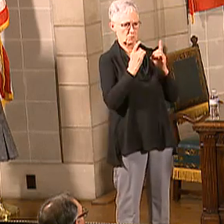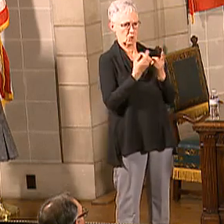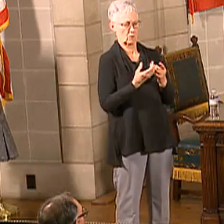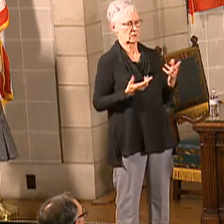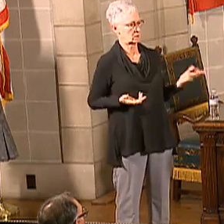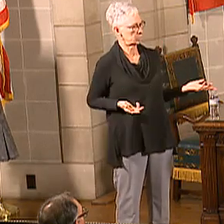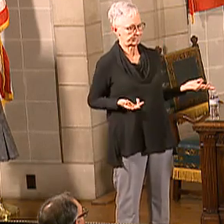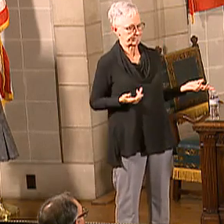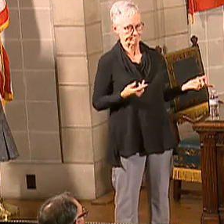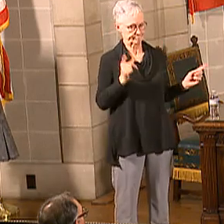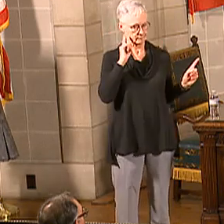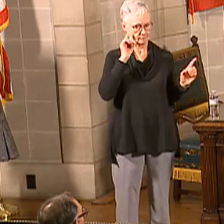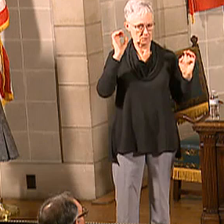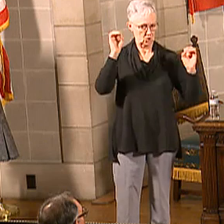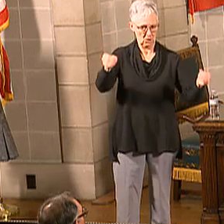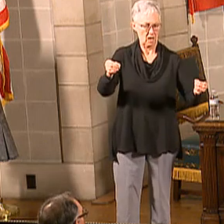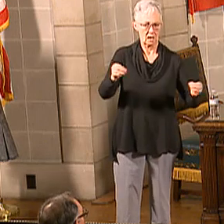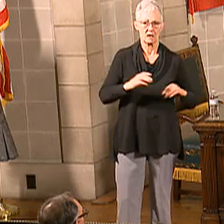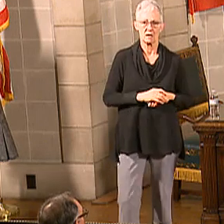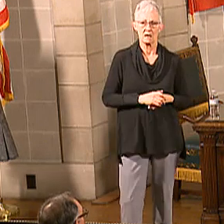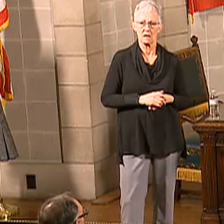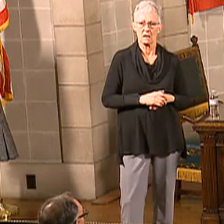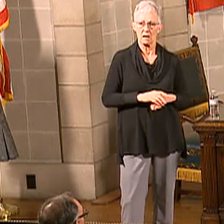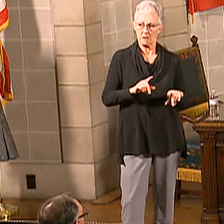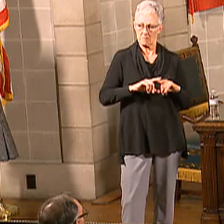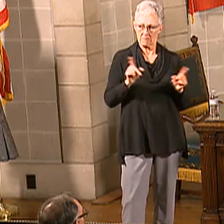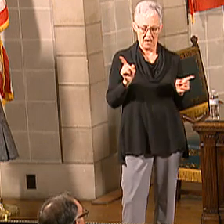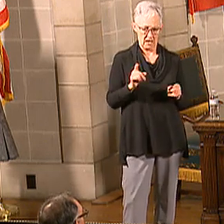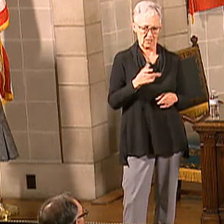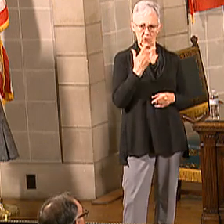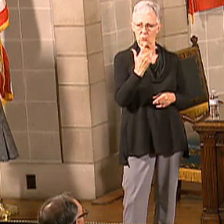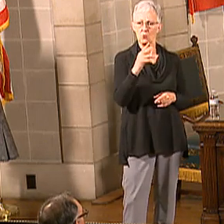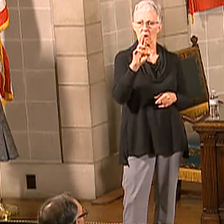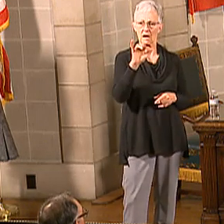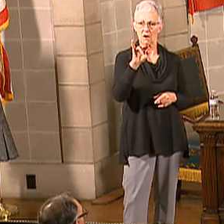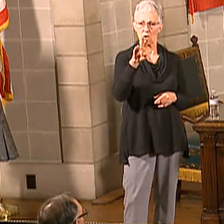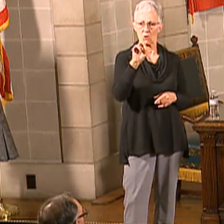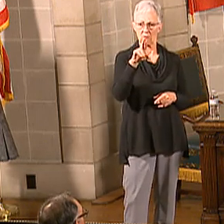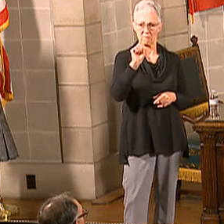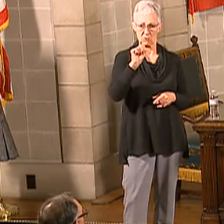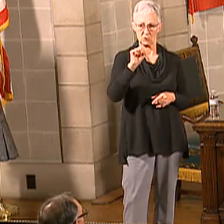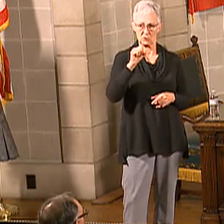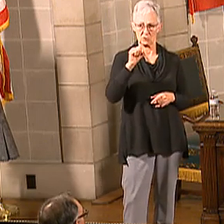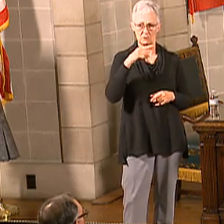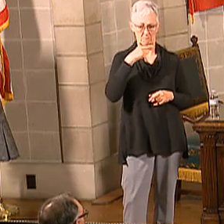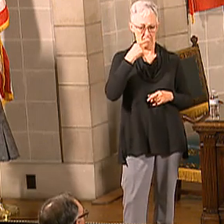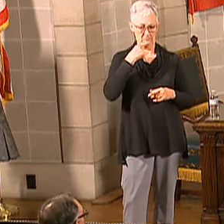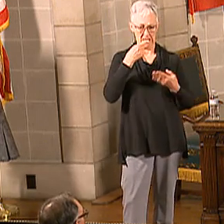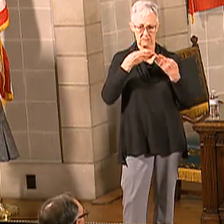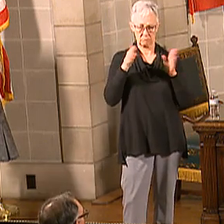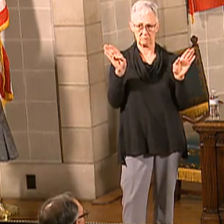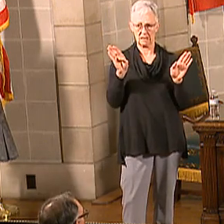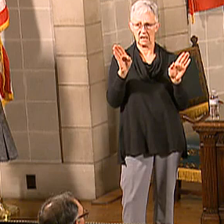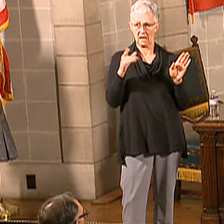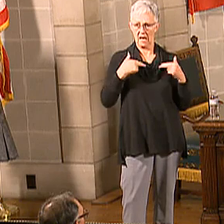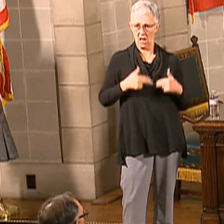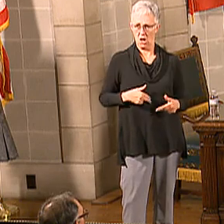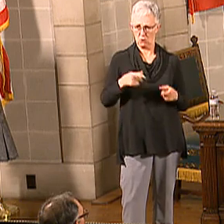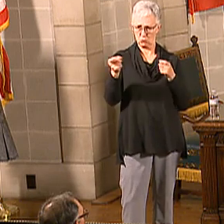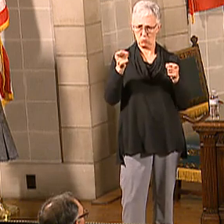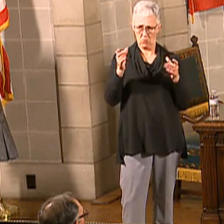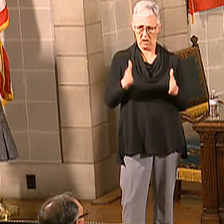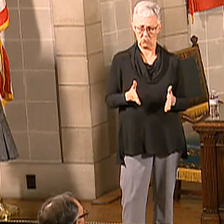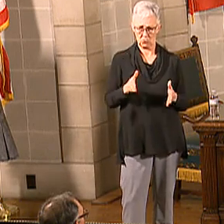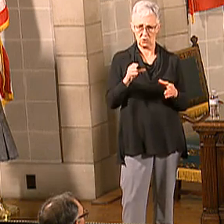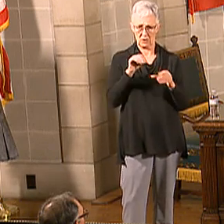Blair. Tara Ewing, the Three Rivers Public Health Director, worked around the clock to be able to cooperate with the state and the hospitals that were